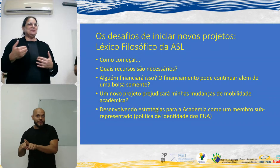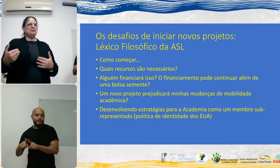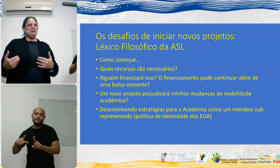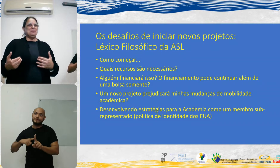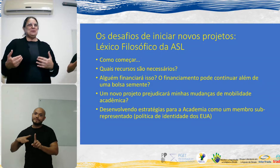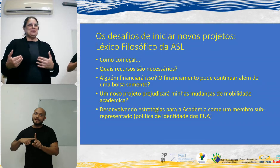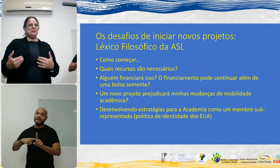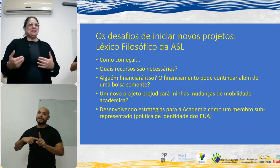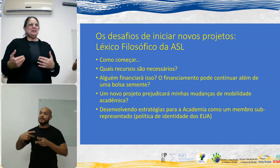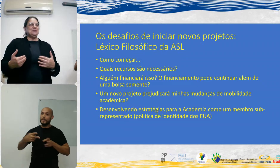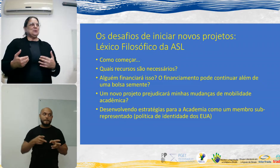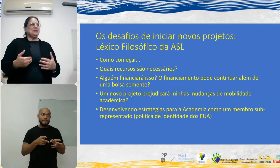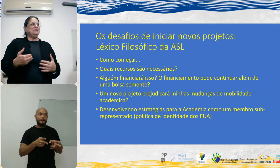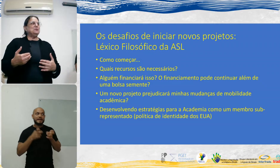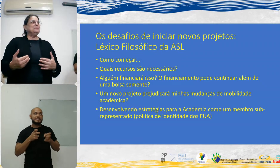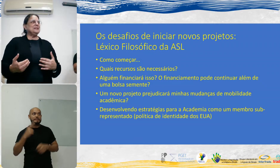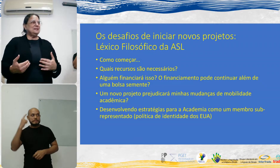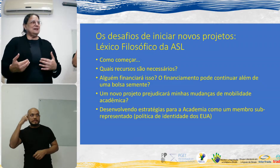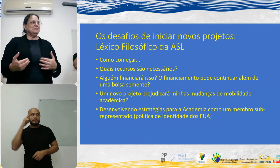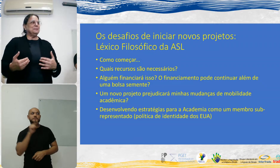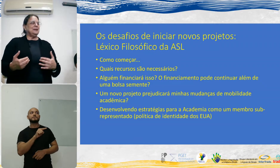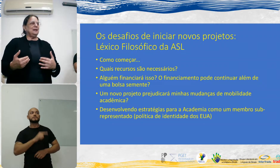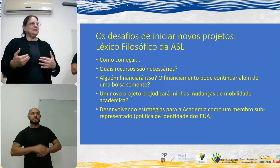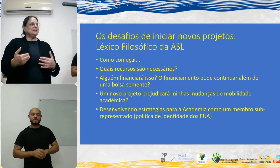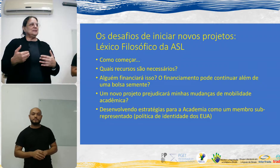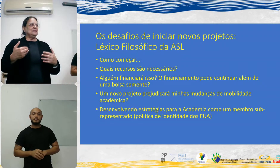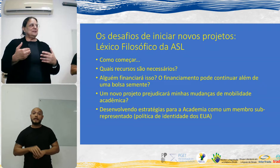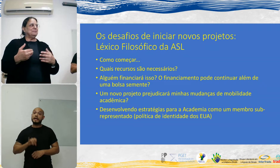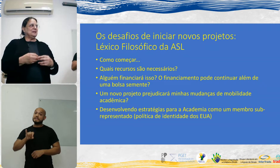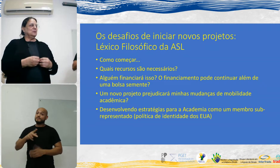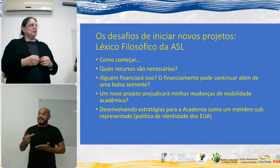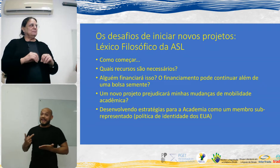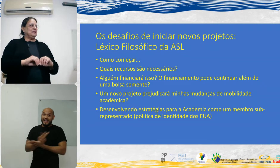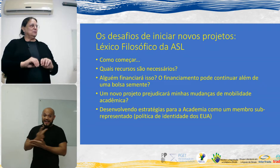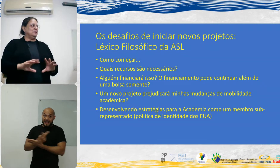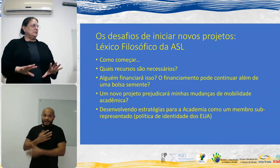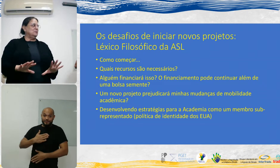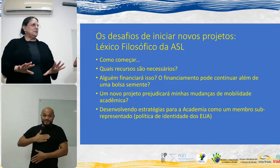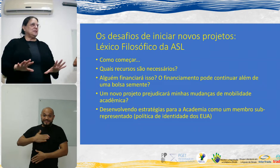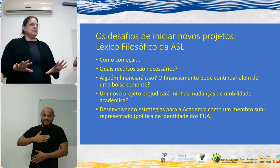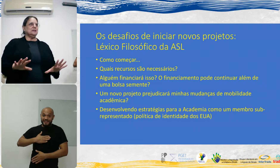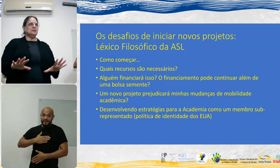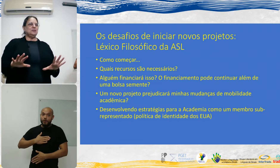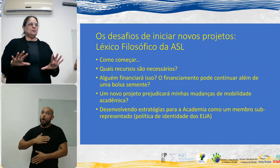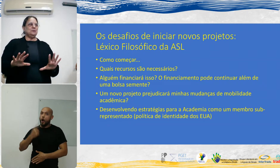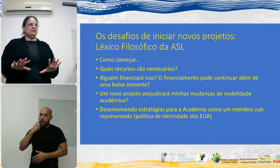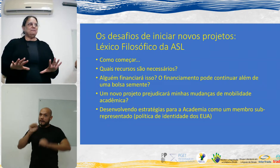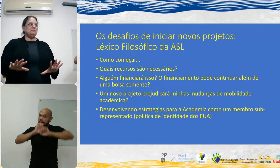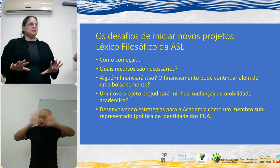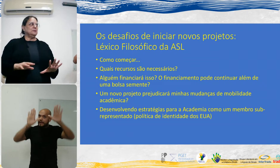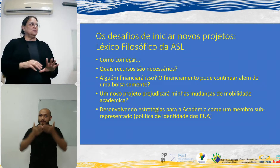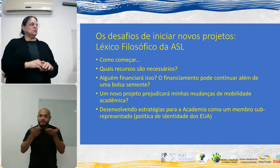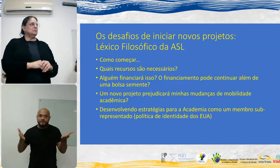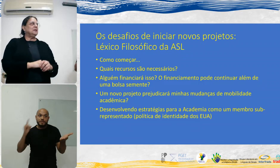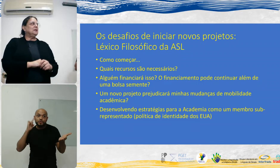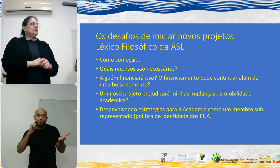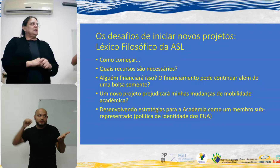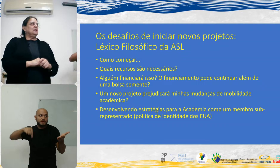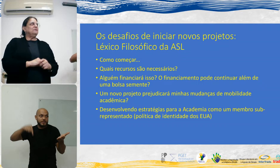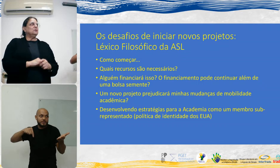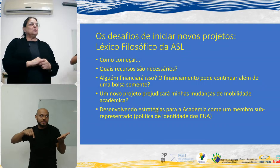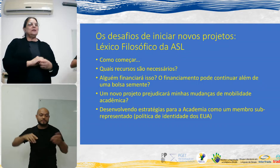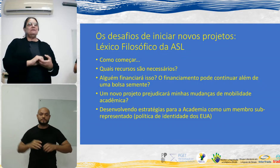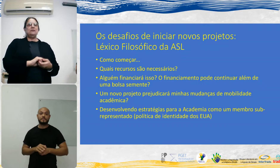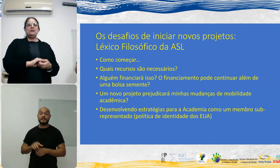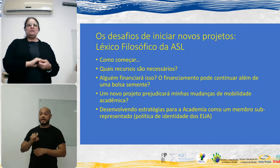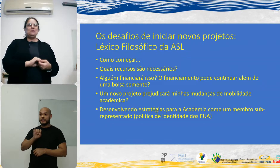notice and remember you. So if you misstep, and this is something I want to make really, really clear to deaf people in the room, if